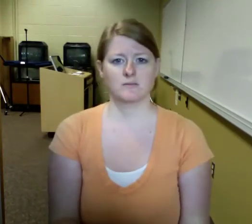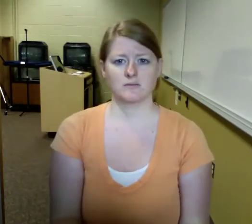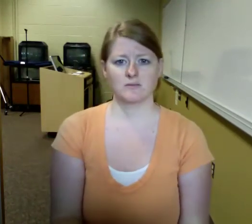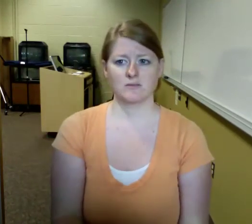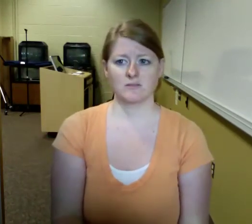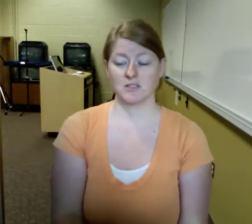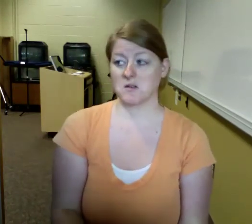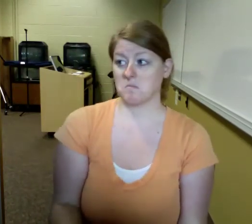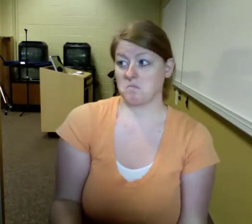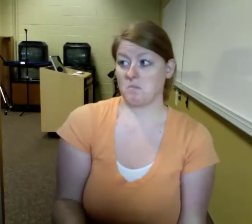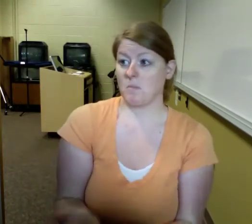stated the bag from the robbery.